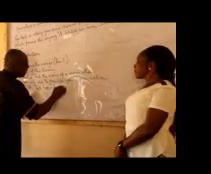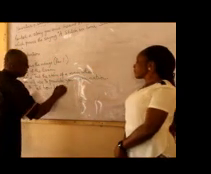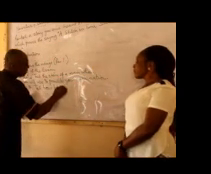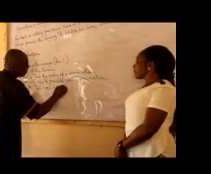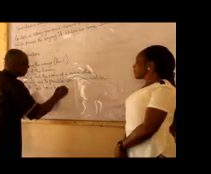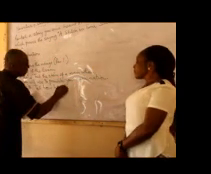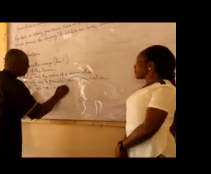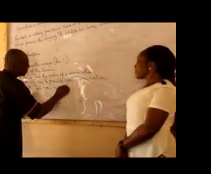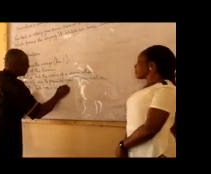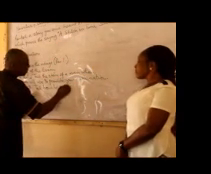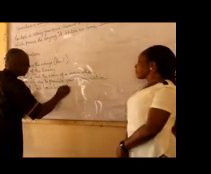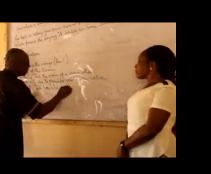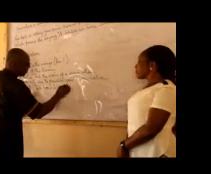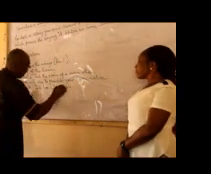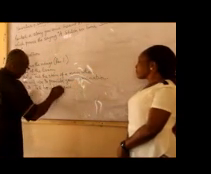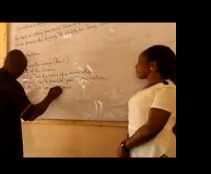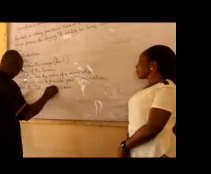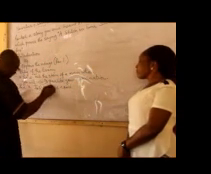came